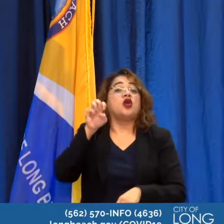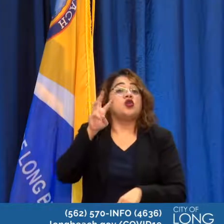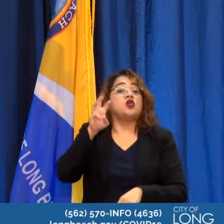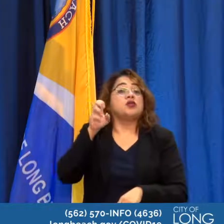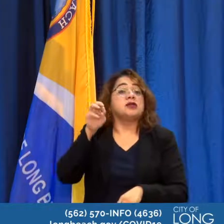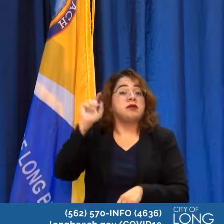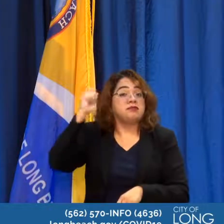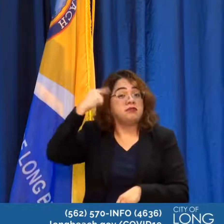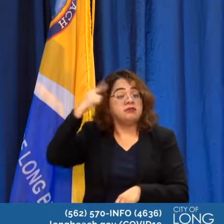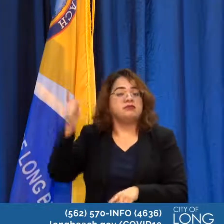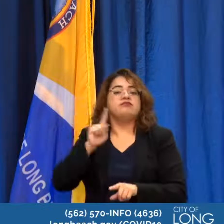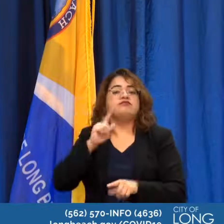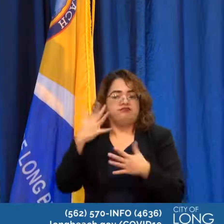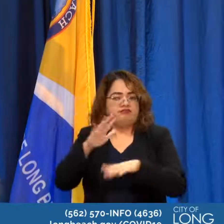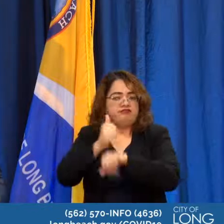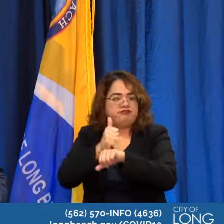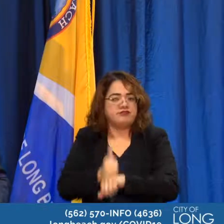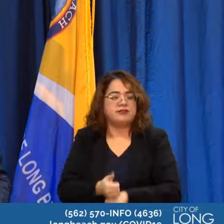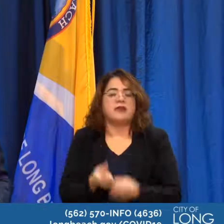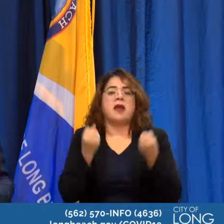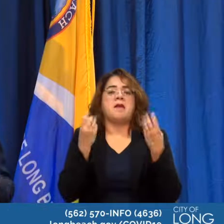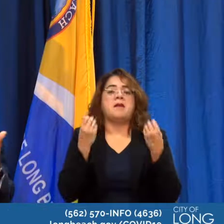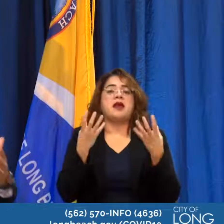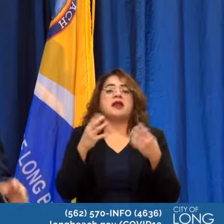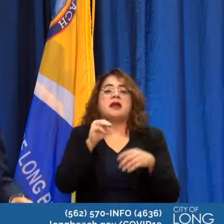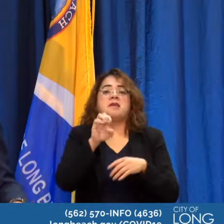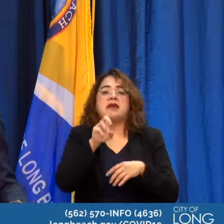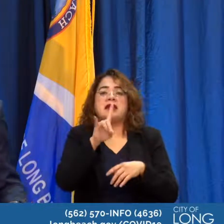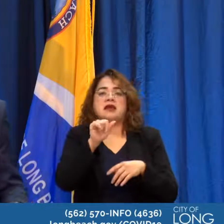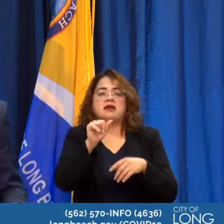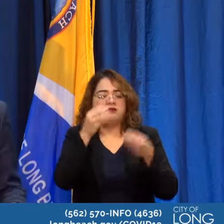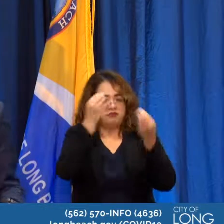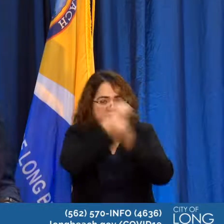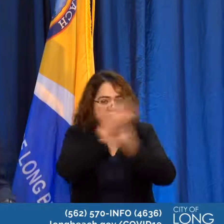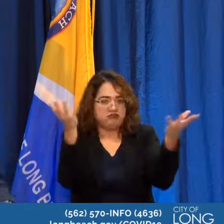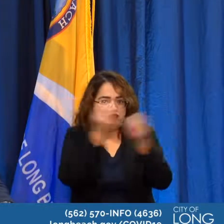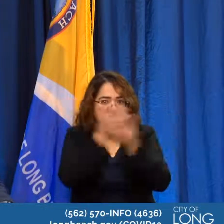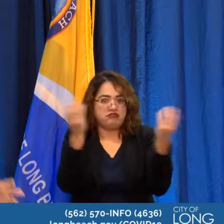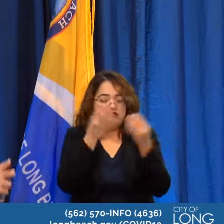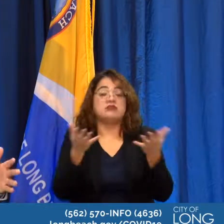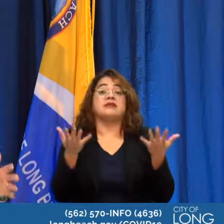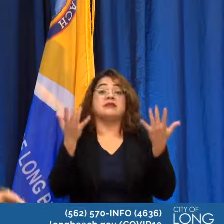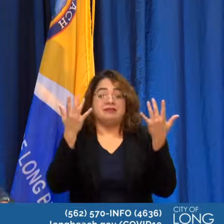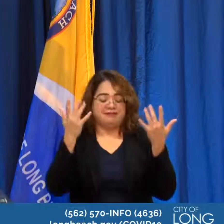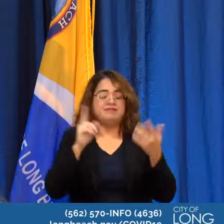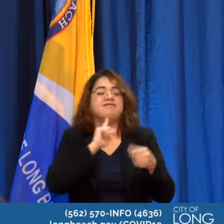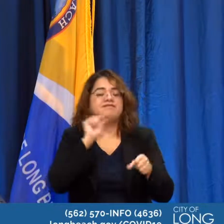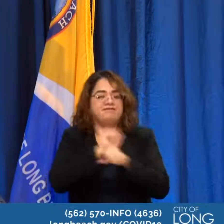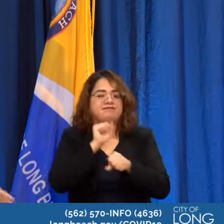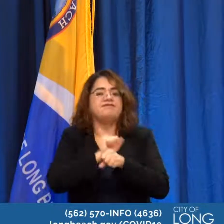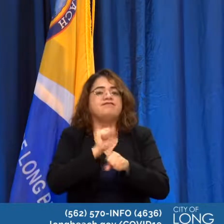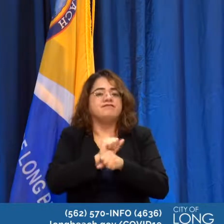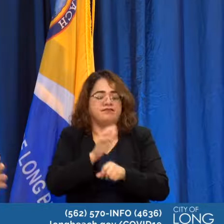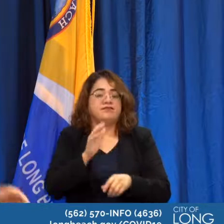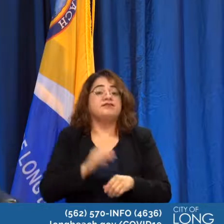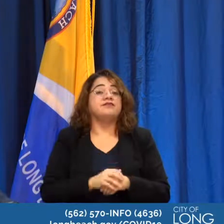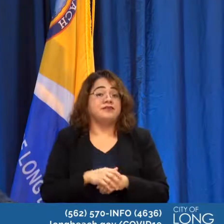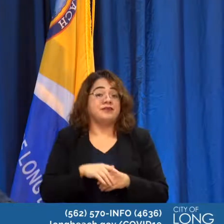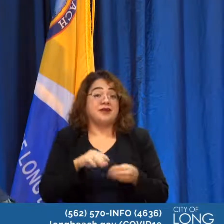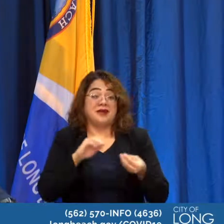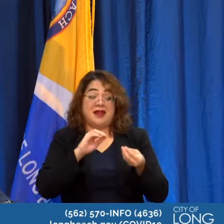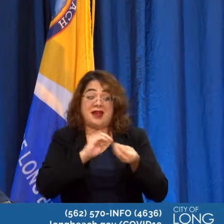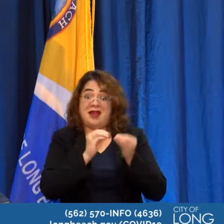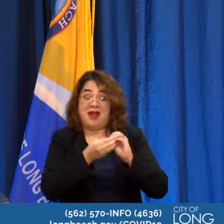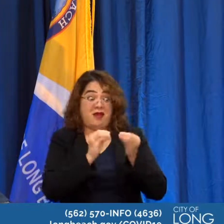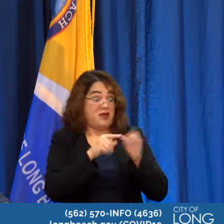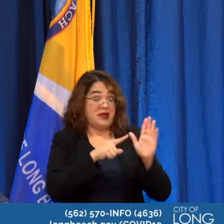yesterday and in numerous media reports, that we can expect, if things stay the way